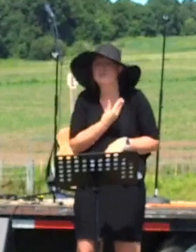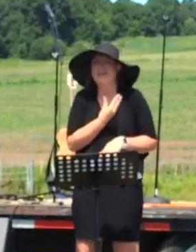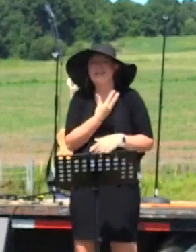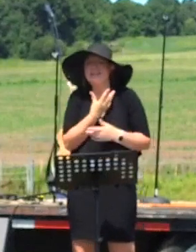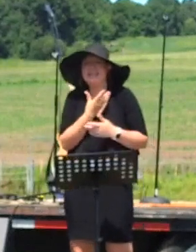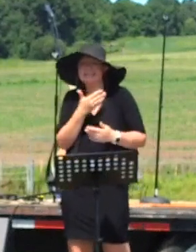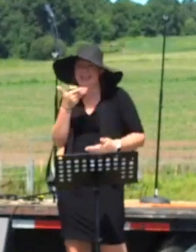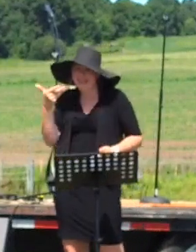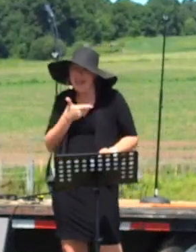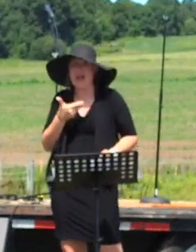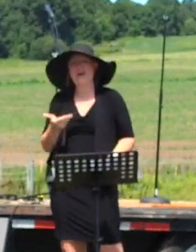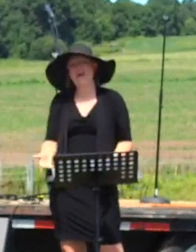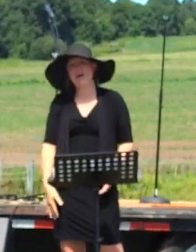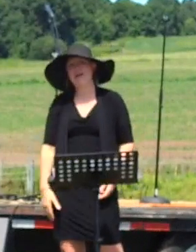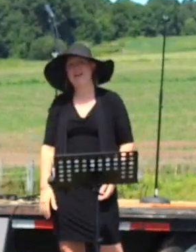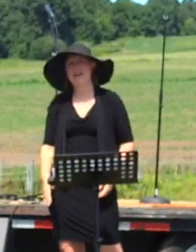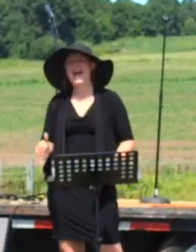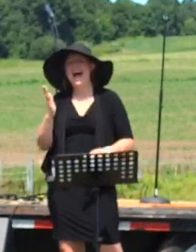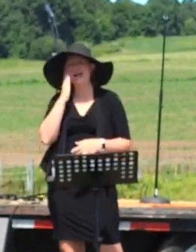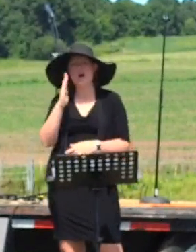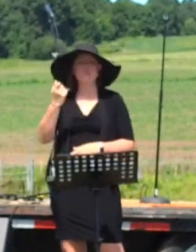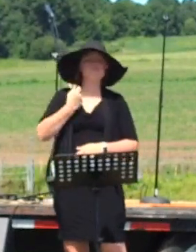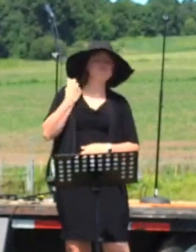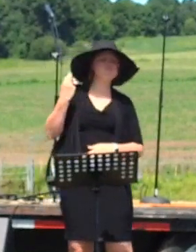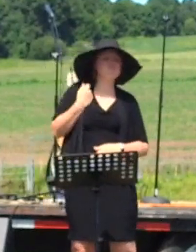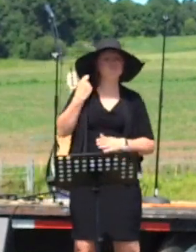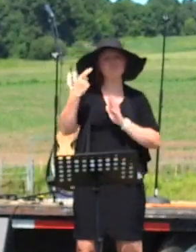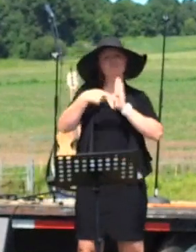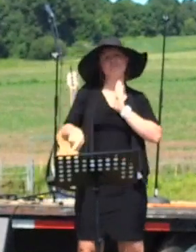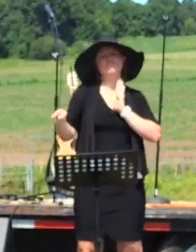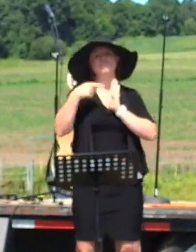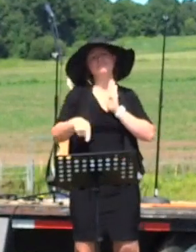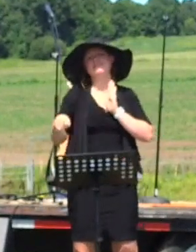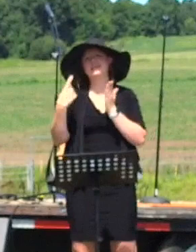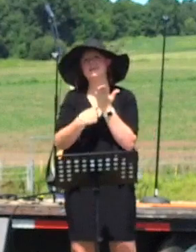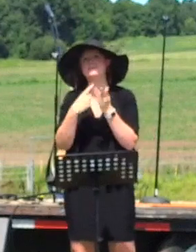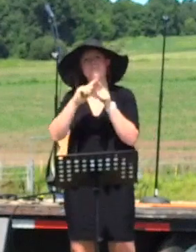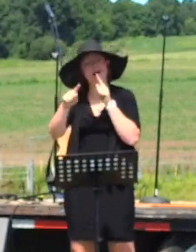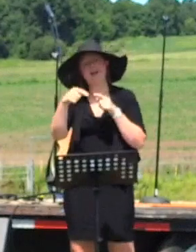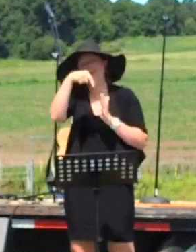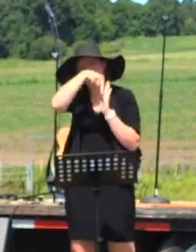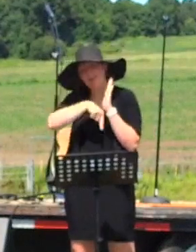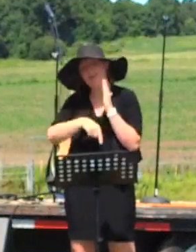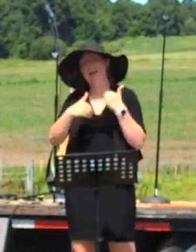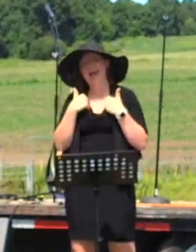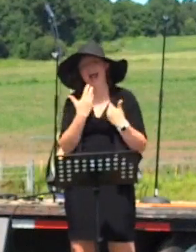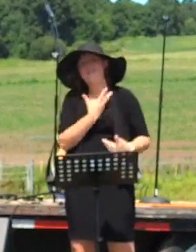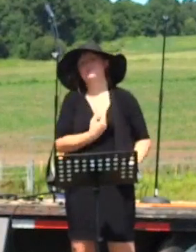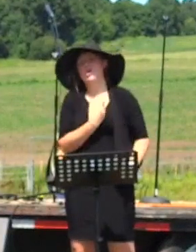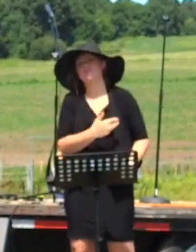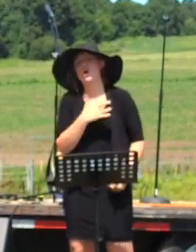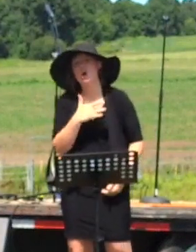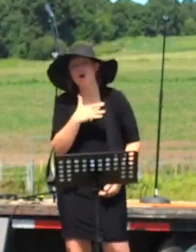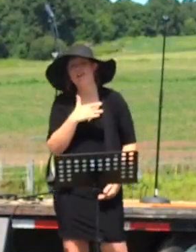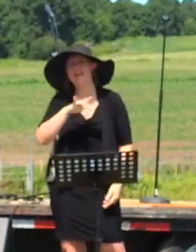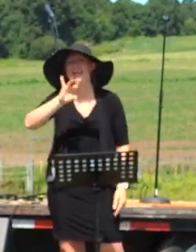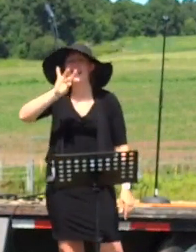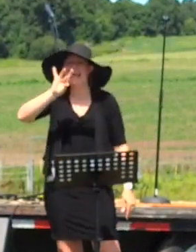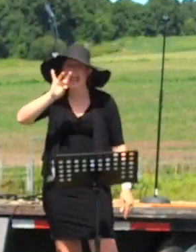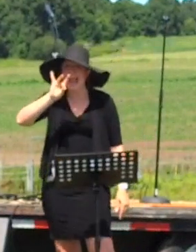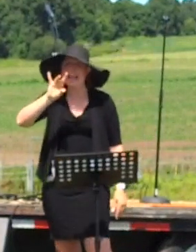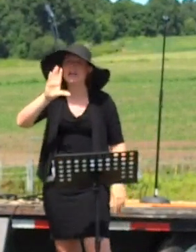it's in there. No matter how hard that shell is, that gooey stuff is in there. And you've got to recognize that eights are going to